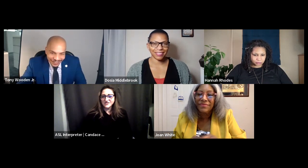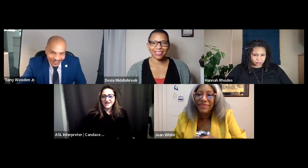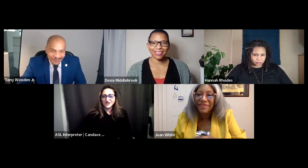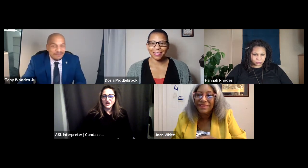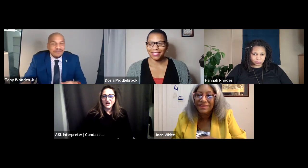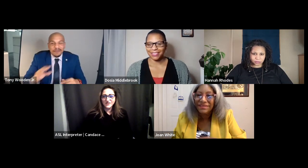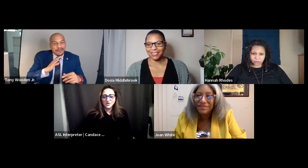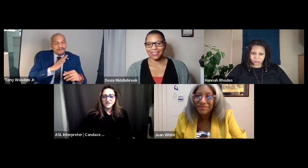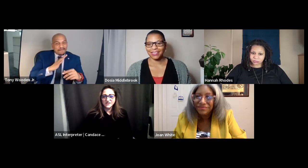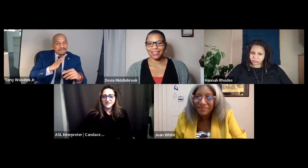knows how to turn off the mute.